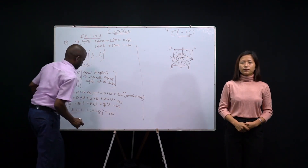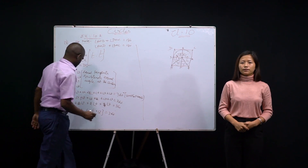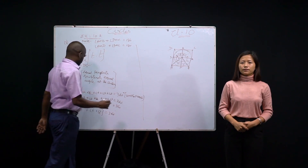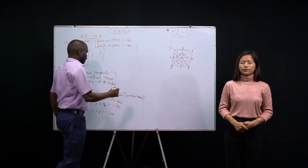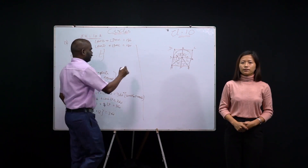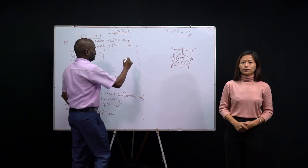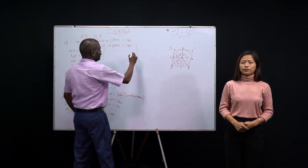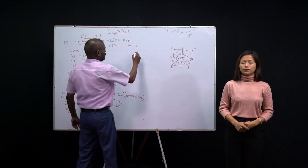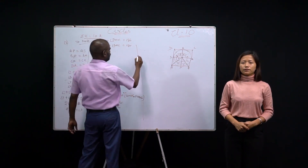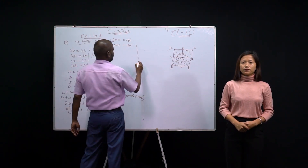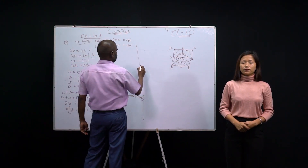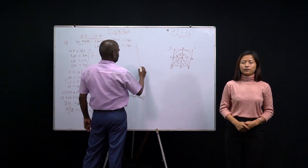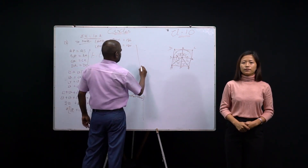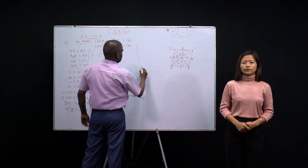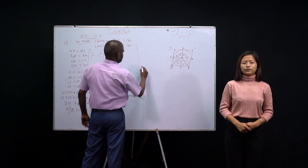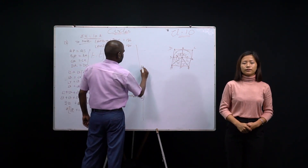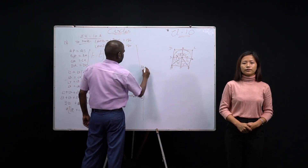Okay.